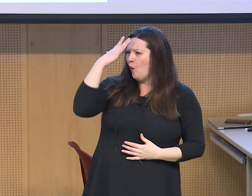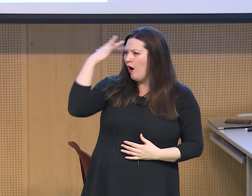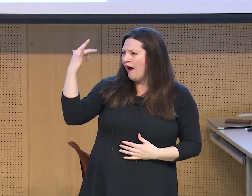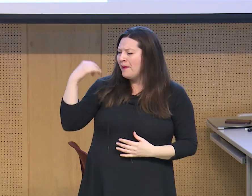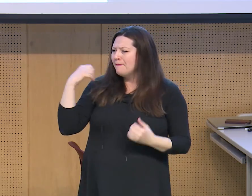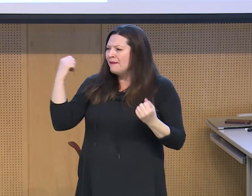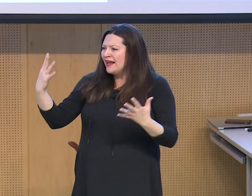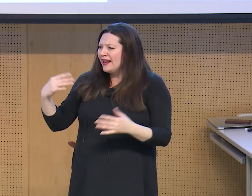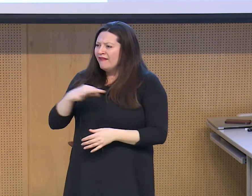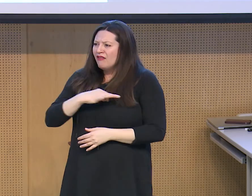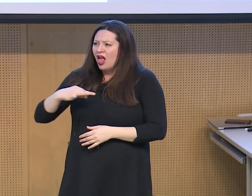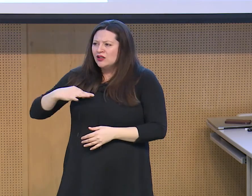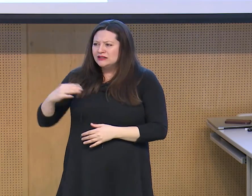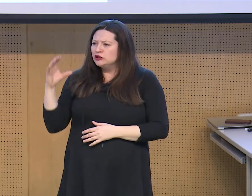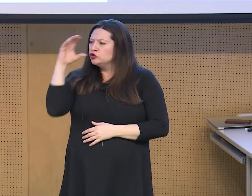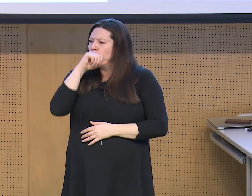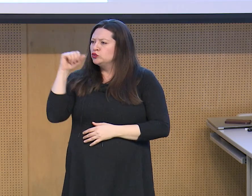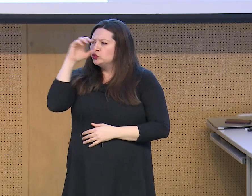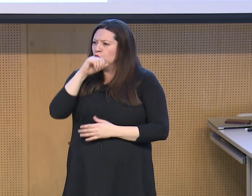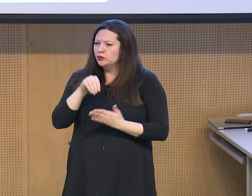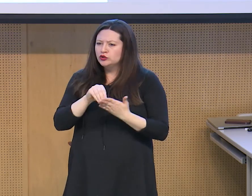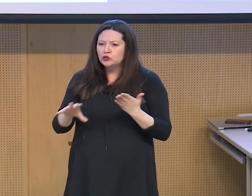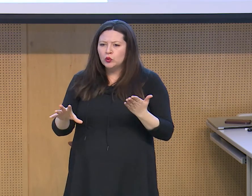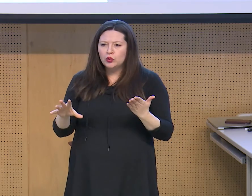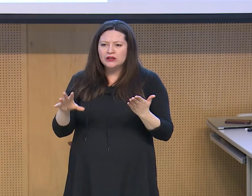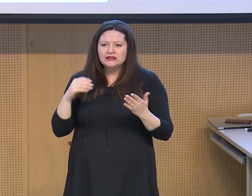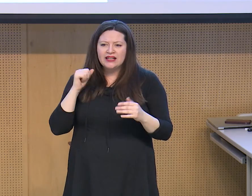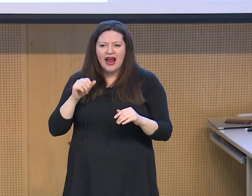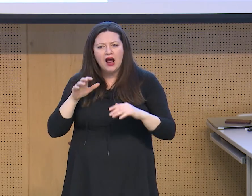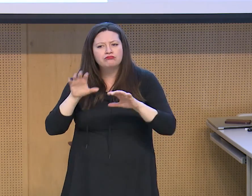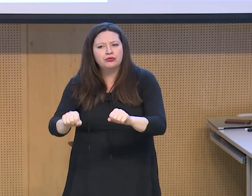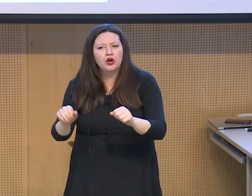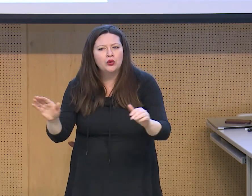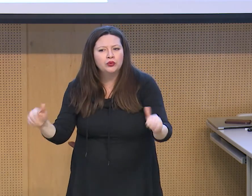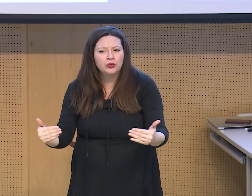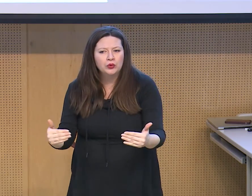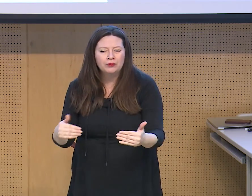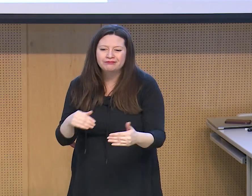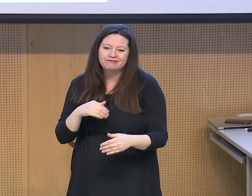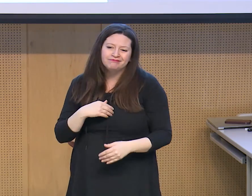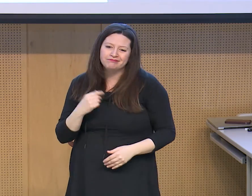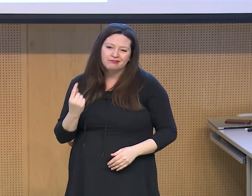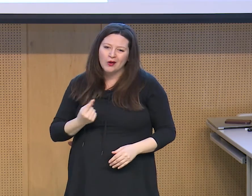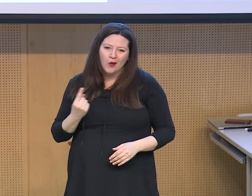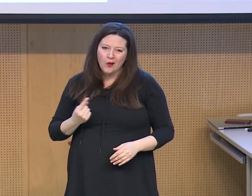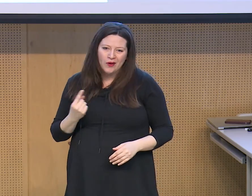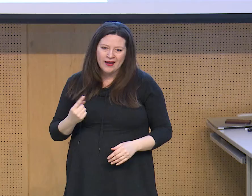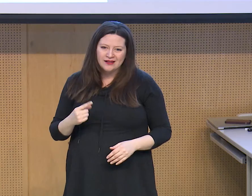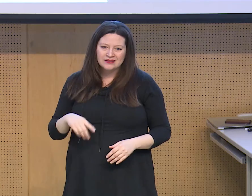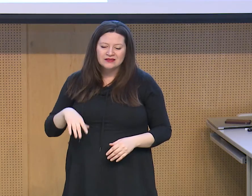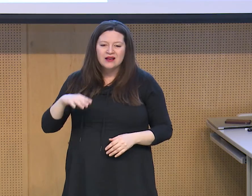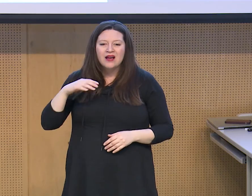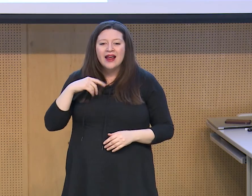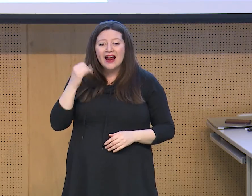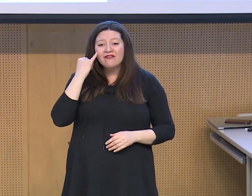It's very important that I let them know why. Faculty assume students can book any room in the